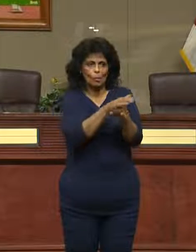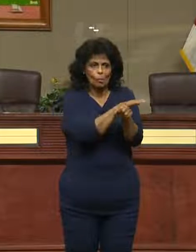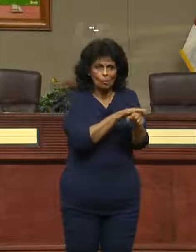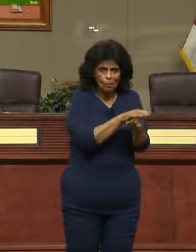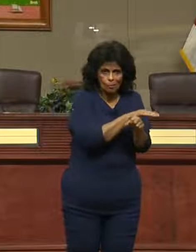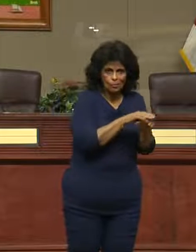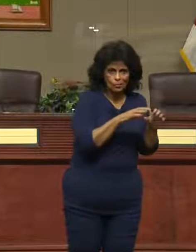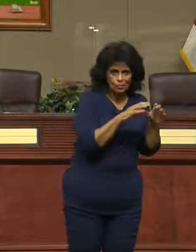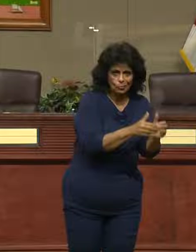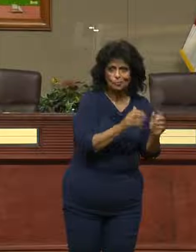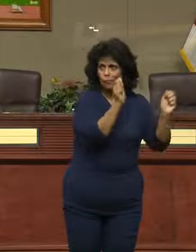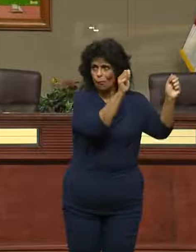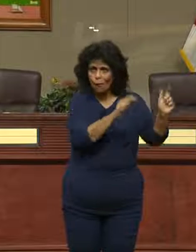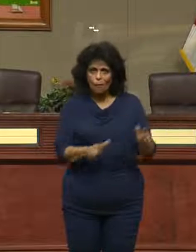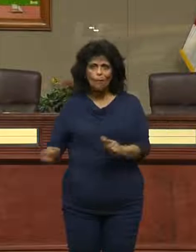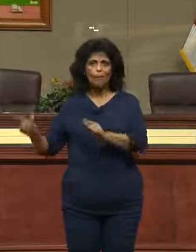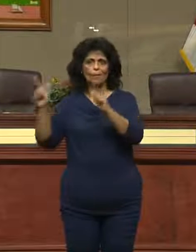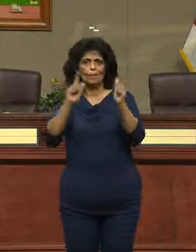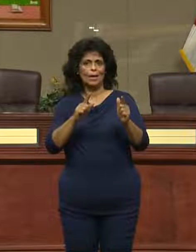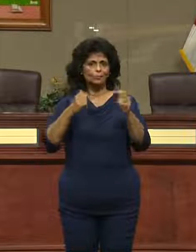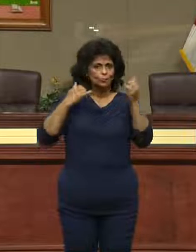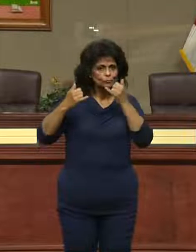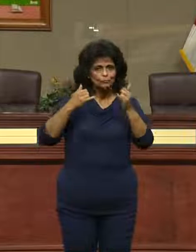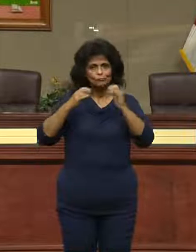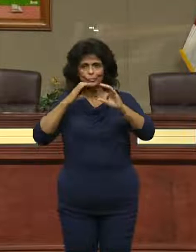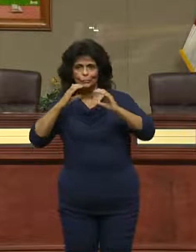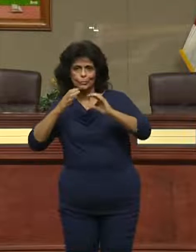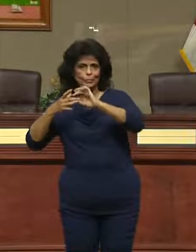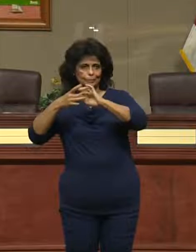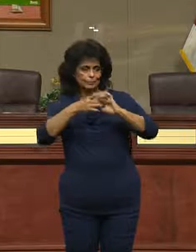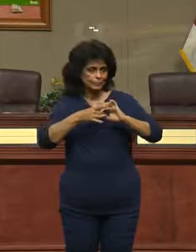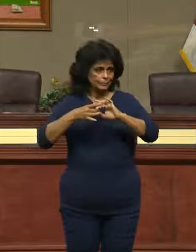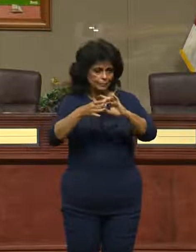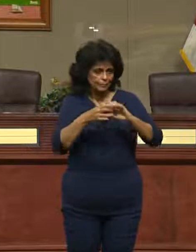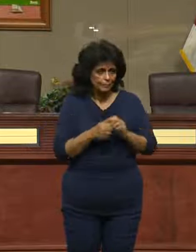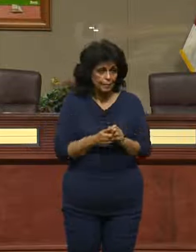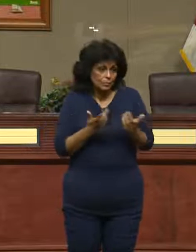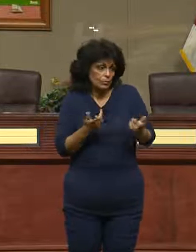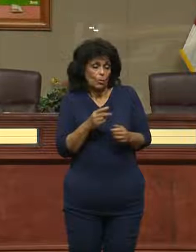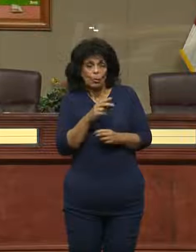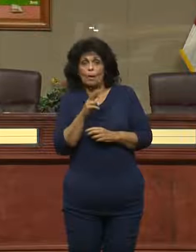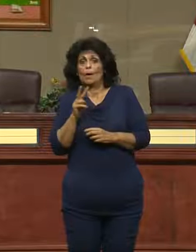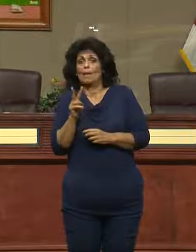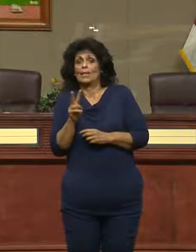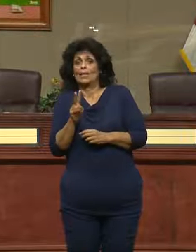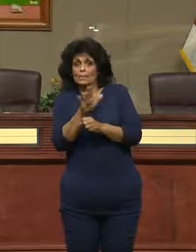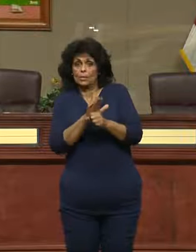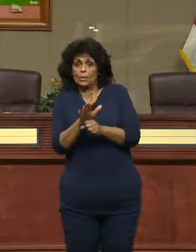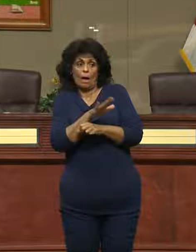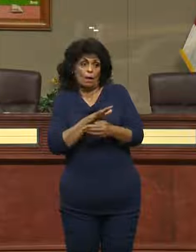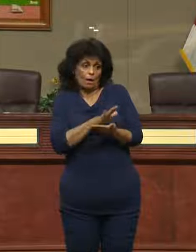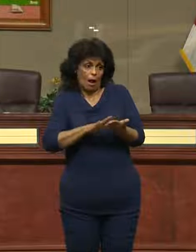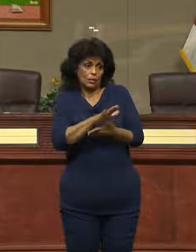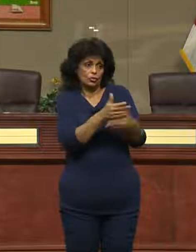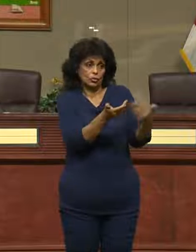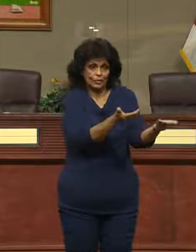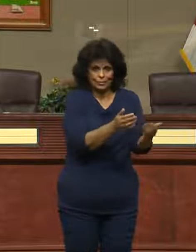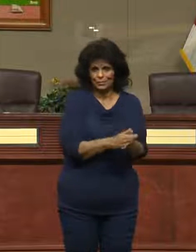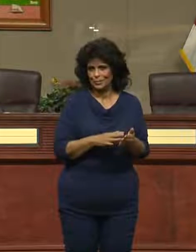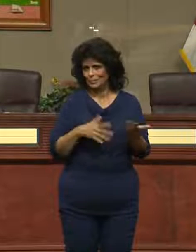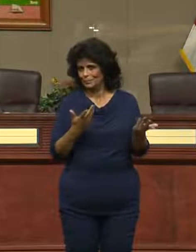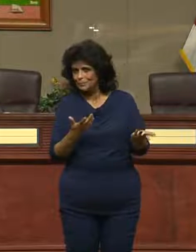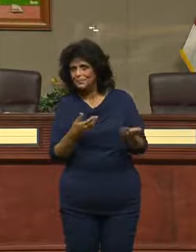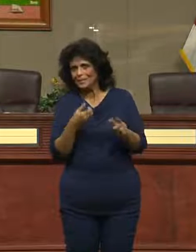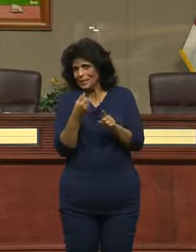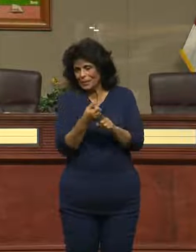site at Valencia is in the city of Orlando, so it does impact the local law enforcement agency, the Orlando Police Department, and